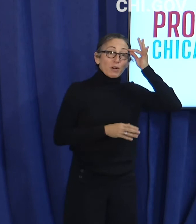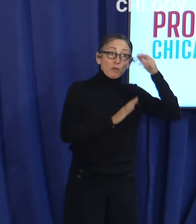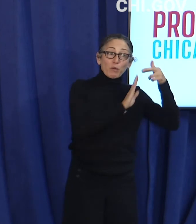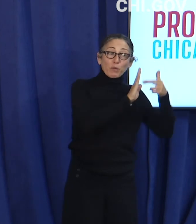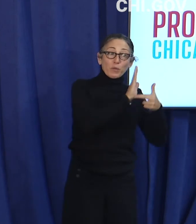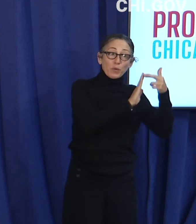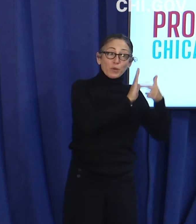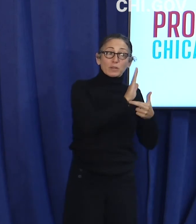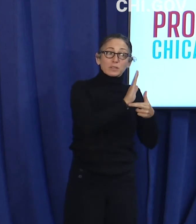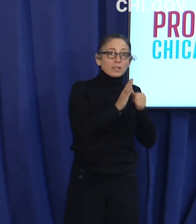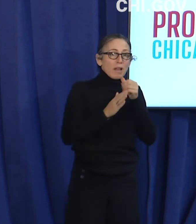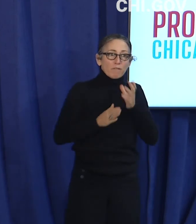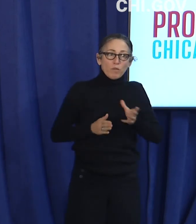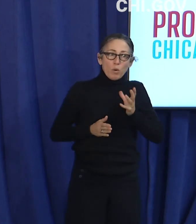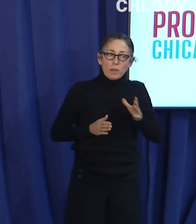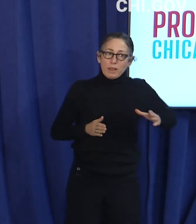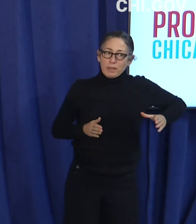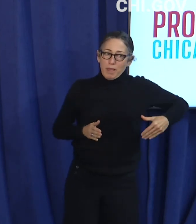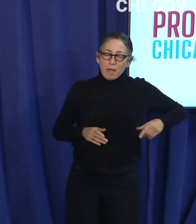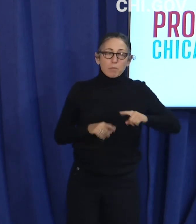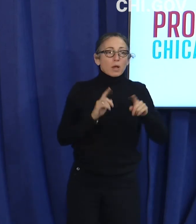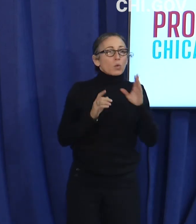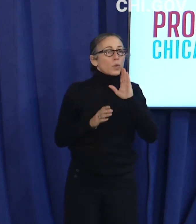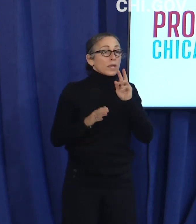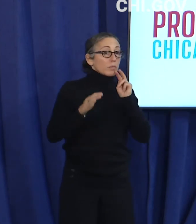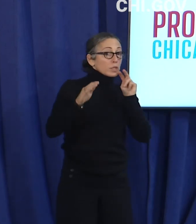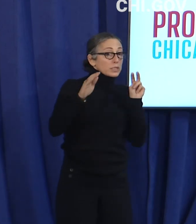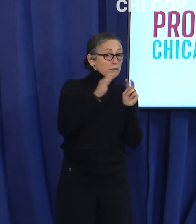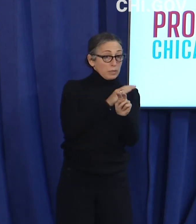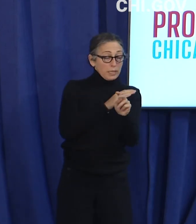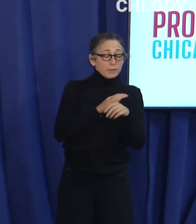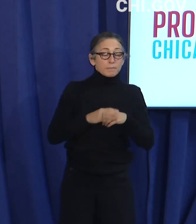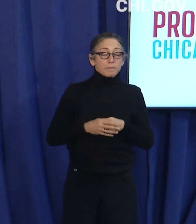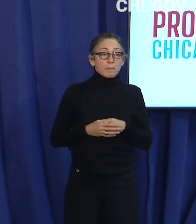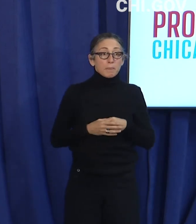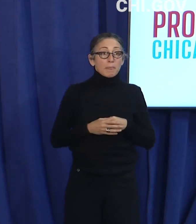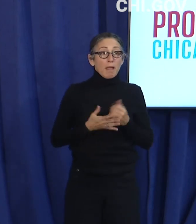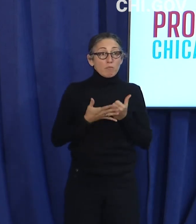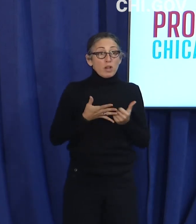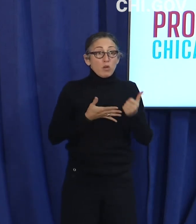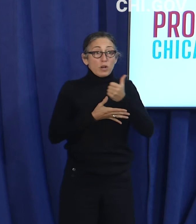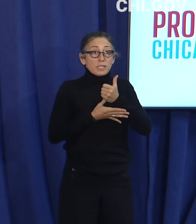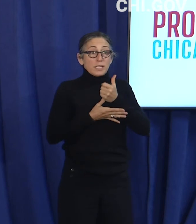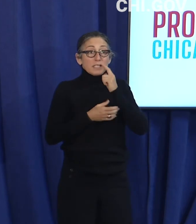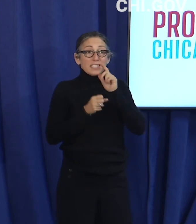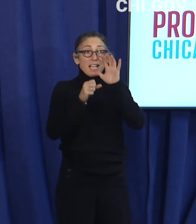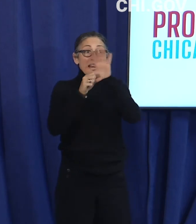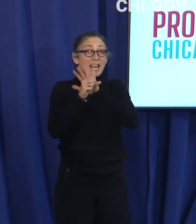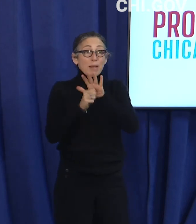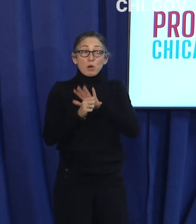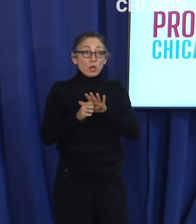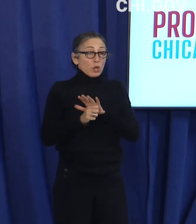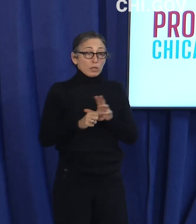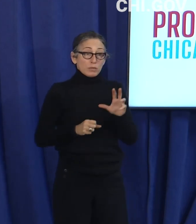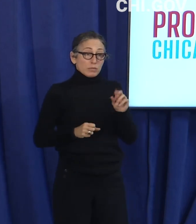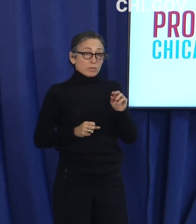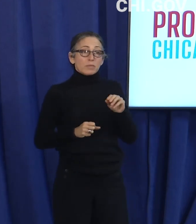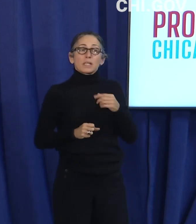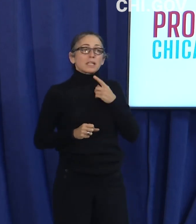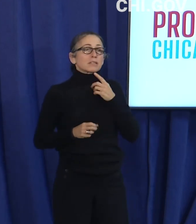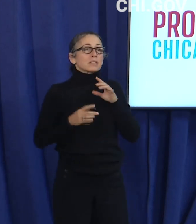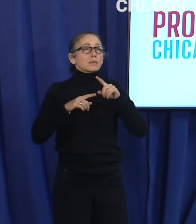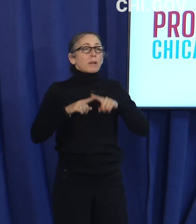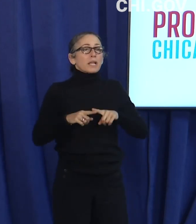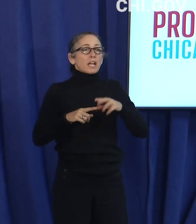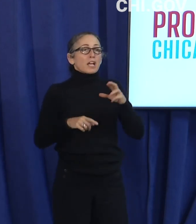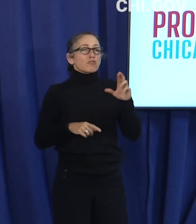We are anticipating that the way this will be prioritized will not be by neighborhood per se, it will be by risk. And so